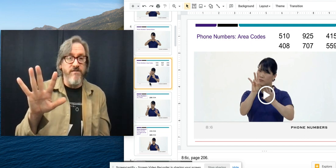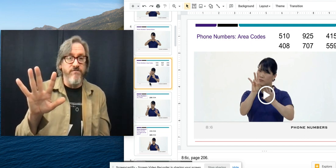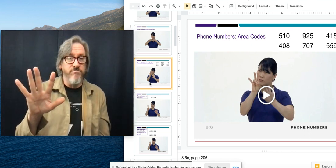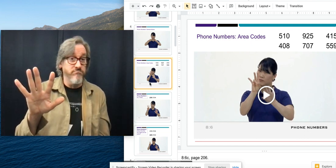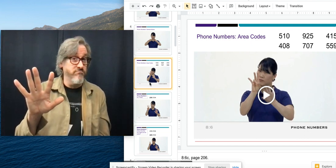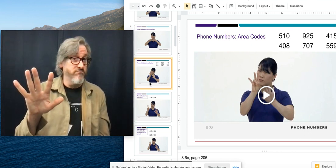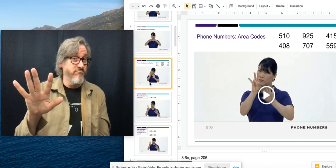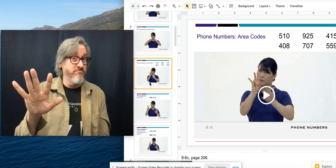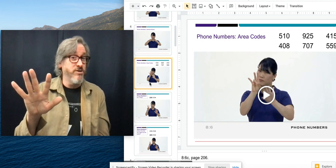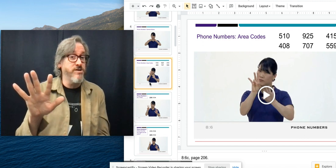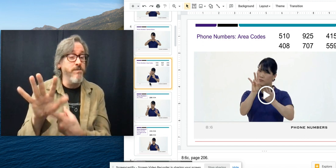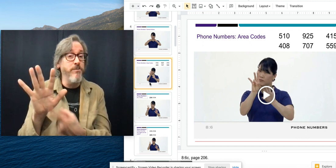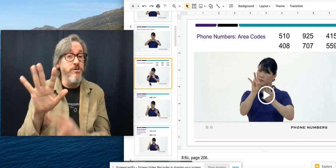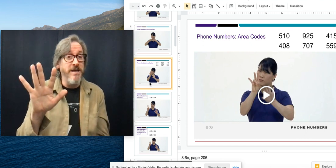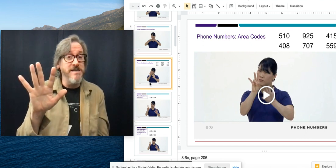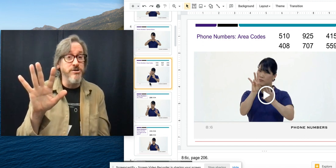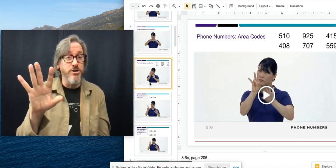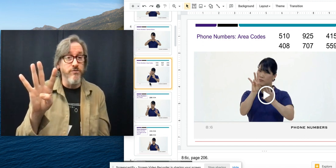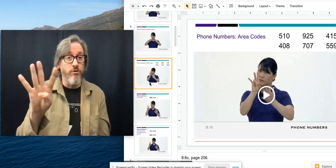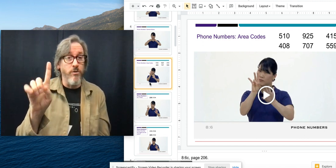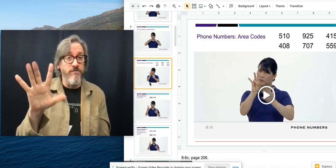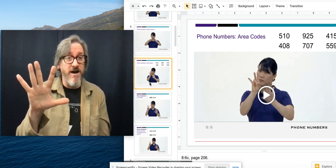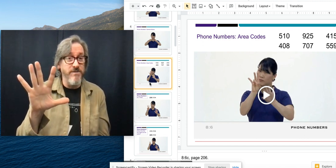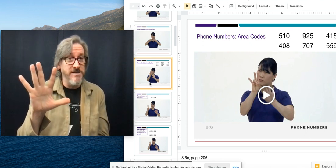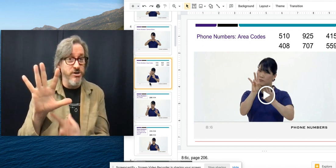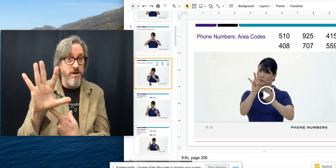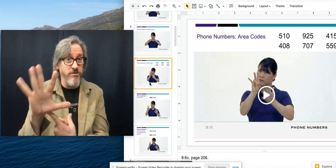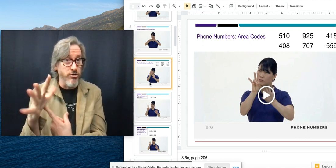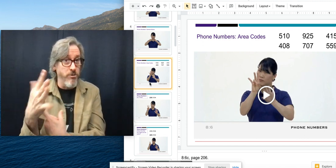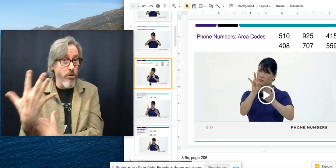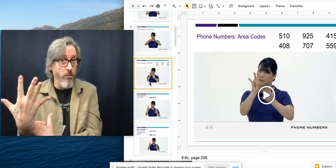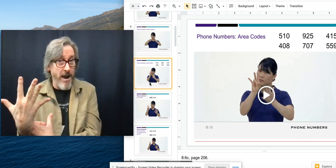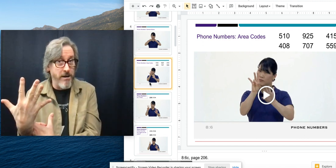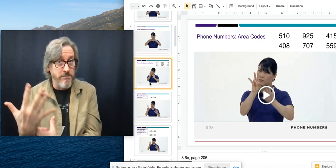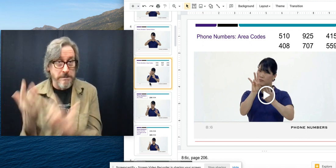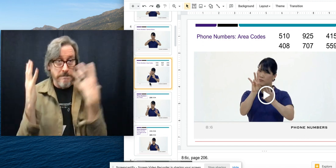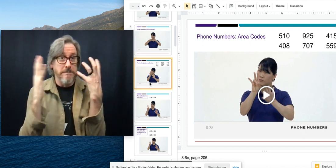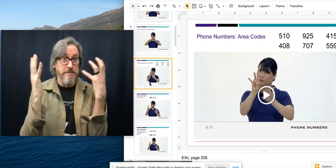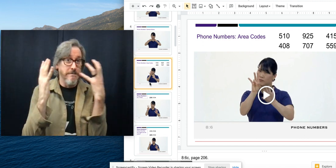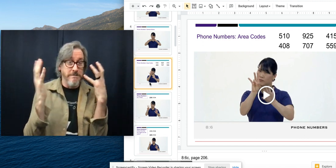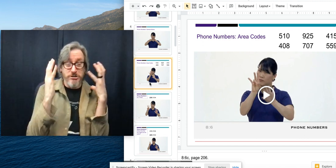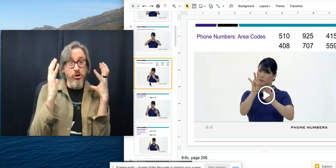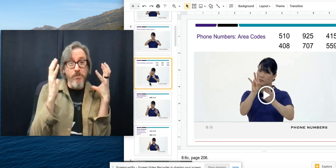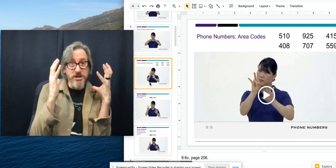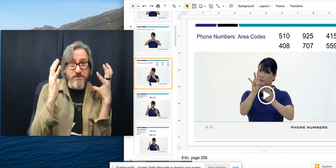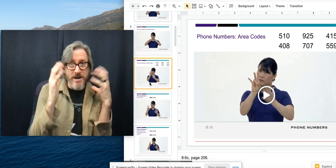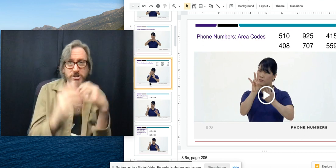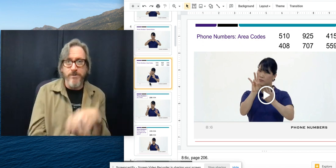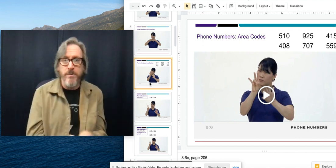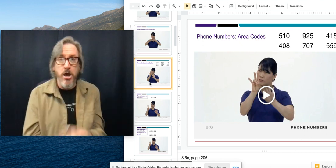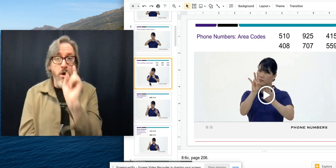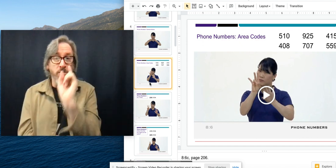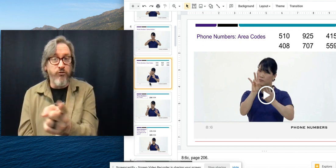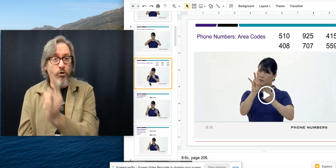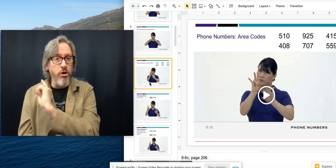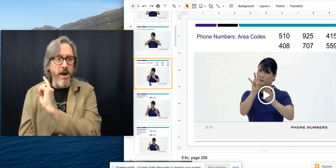415. So for some people, it'd be easier to do 415 because you don't have to turn the palm back. Too much